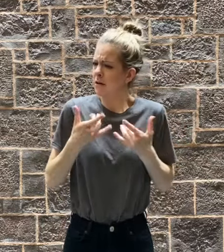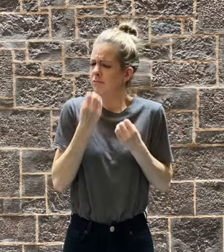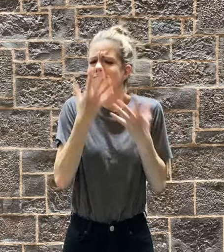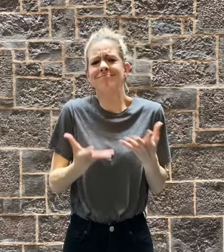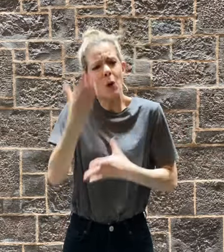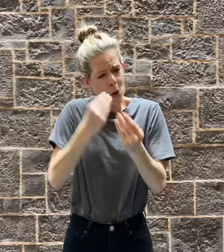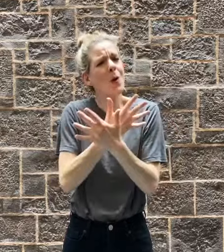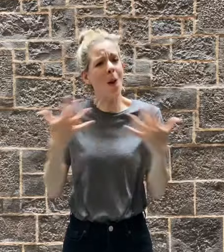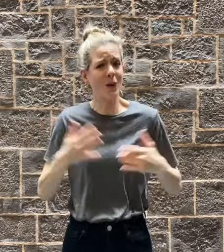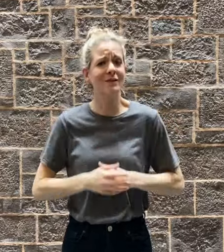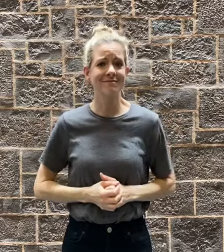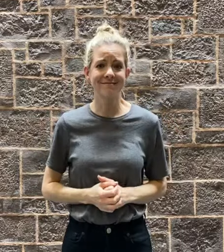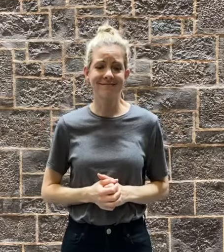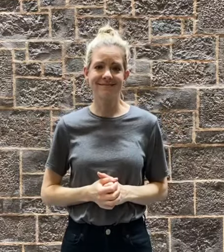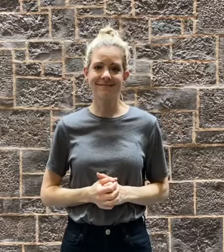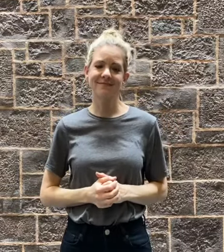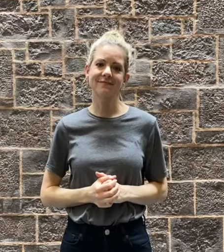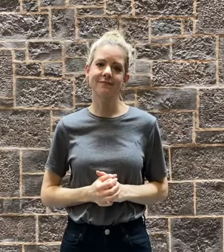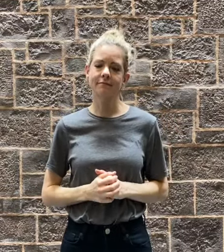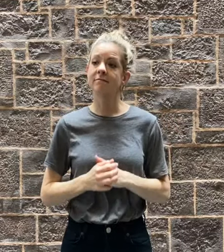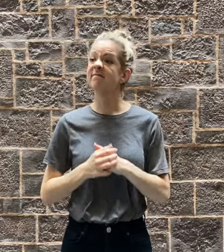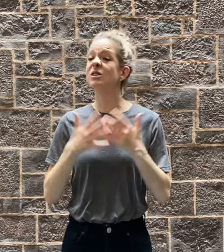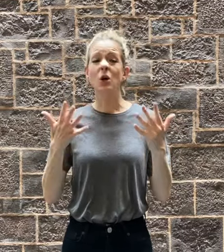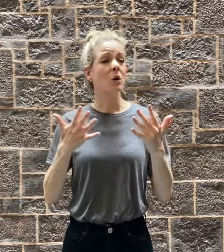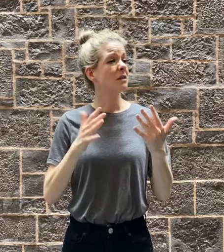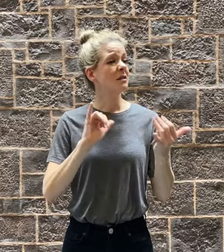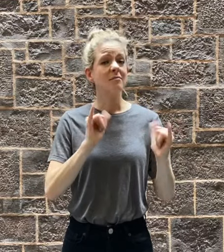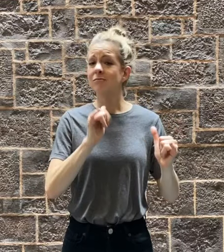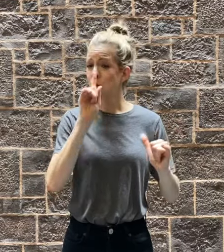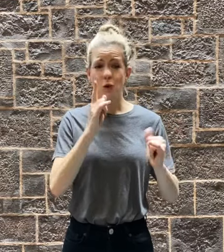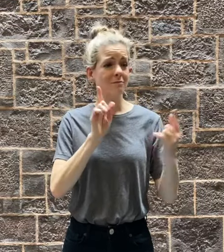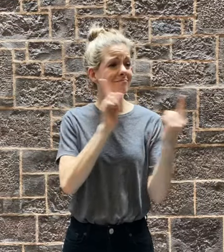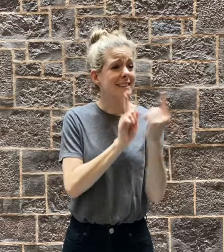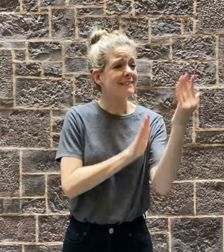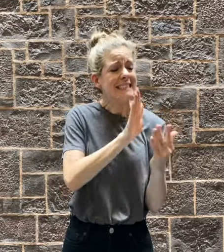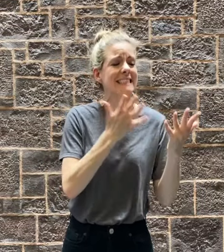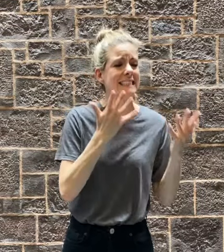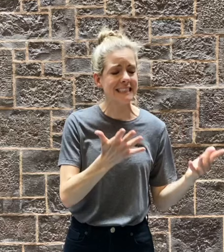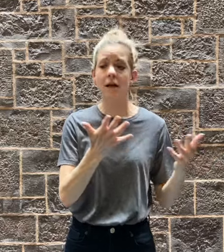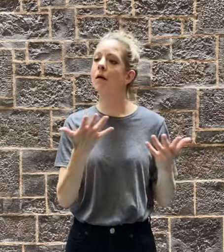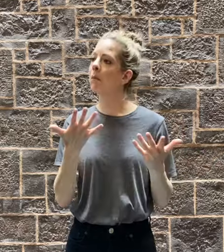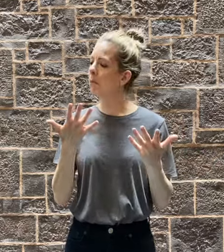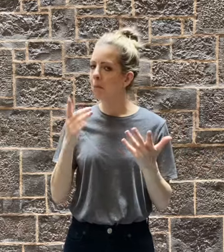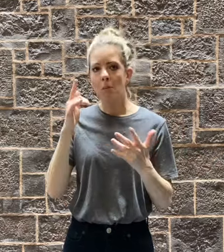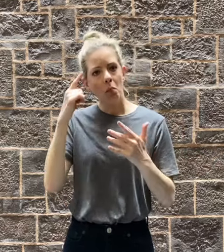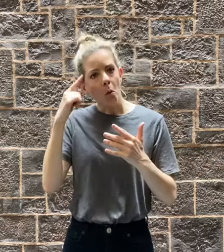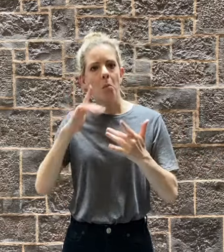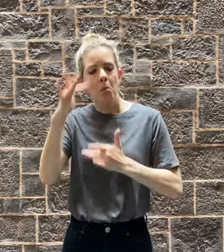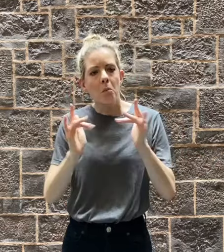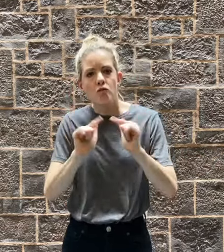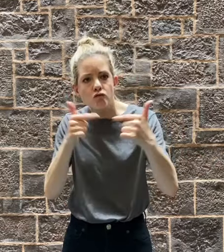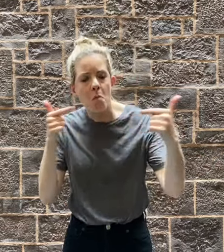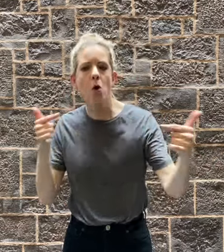those challenges. We kept opening up these virtual spaces to people, whilst also building on the digital